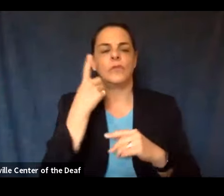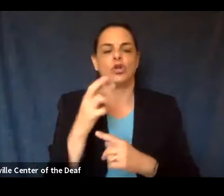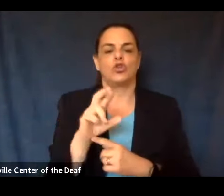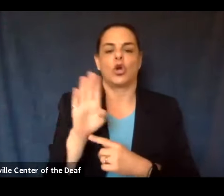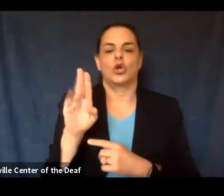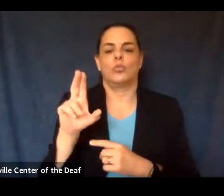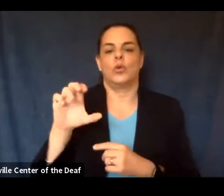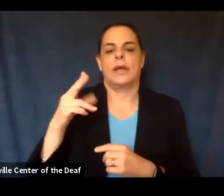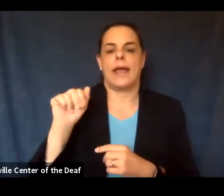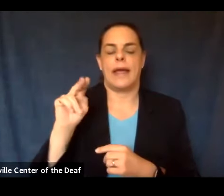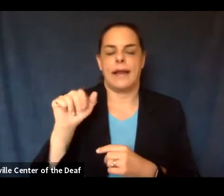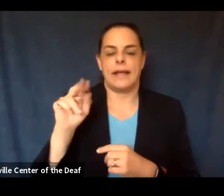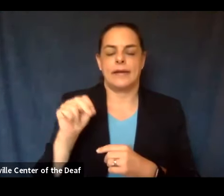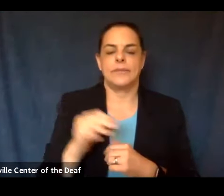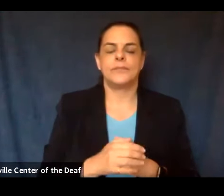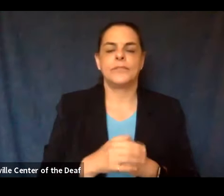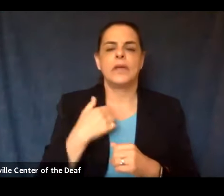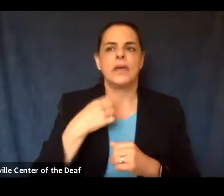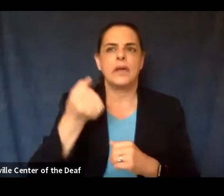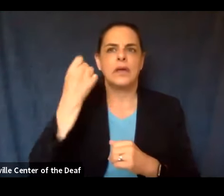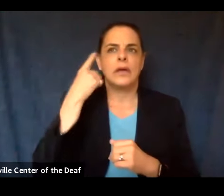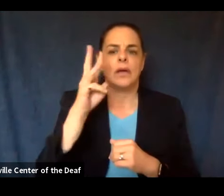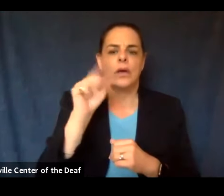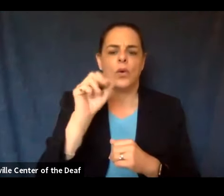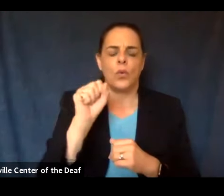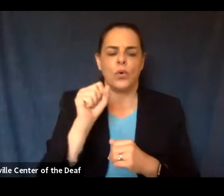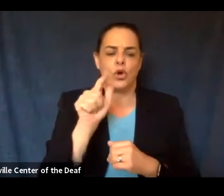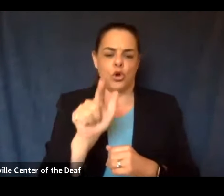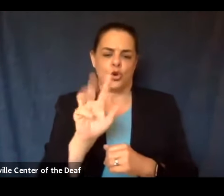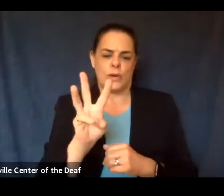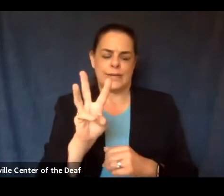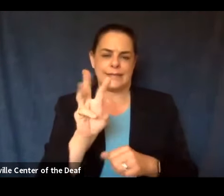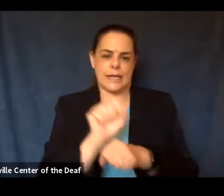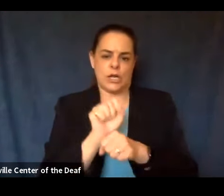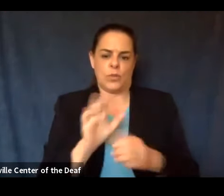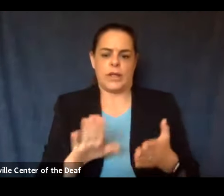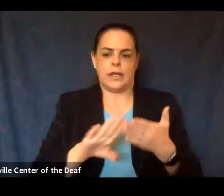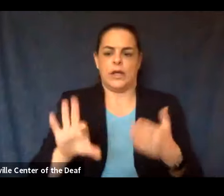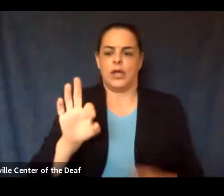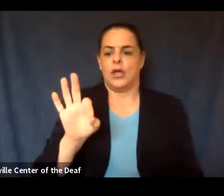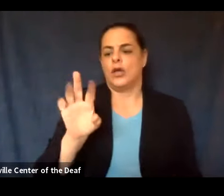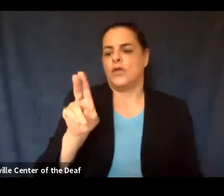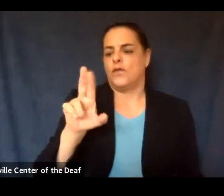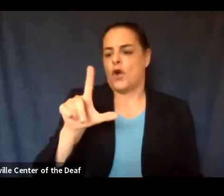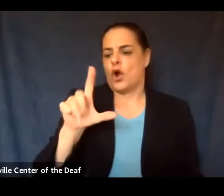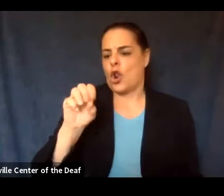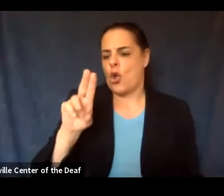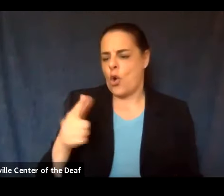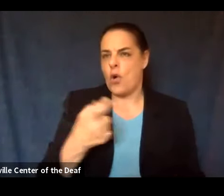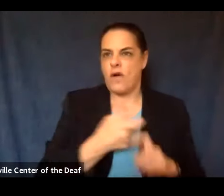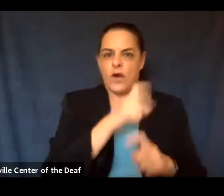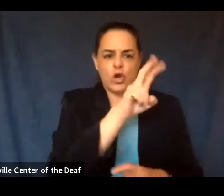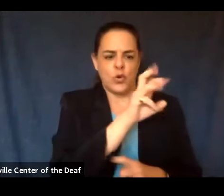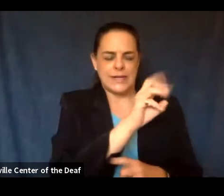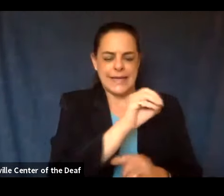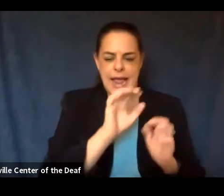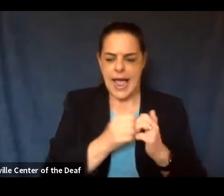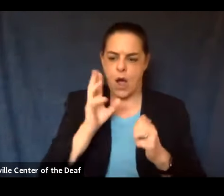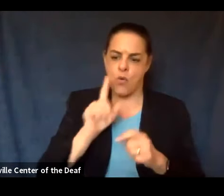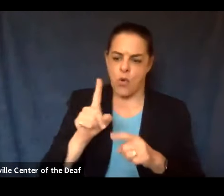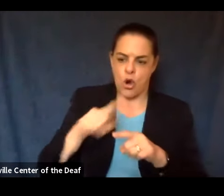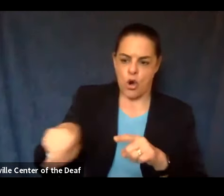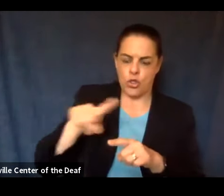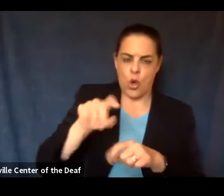Buchanan. I understand there were 26 employees furloughed out of about 260. How were the furloughed